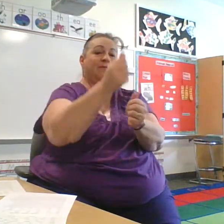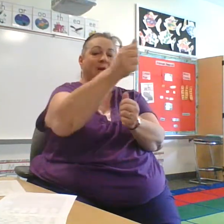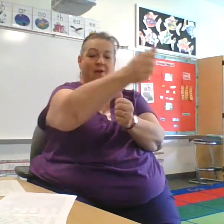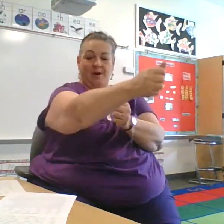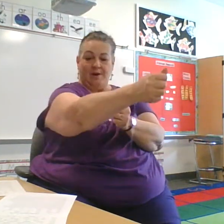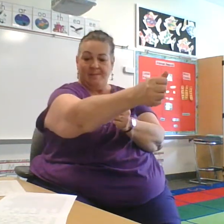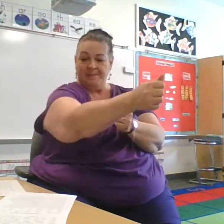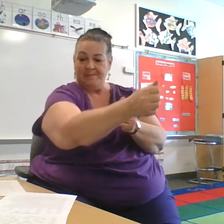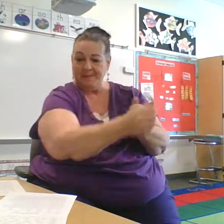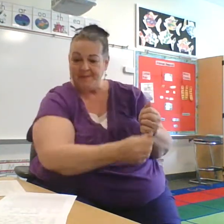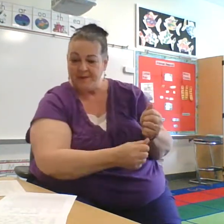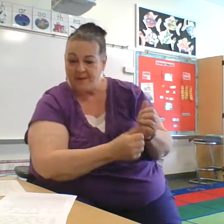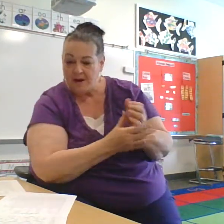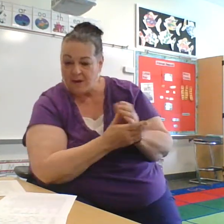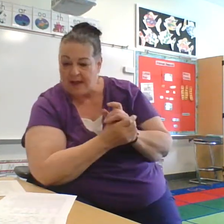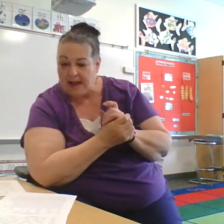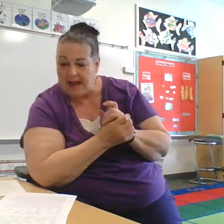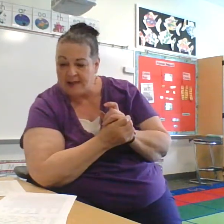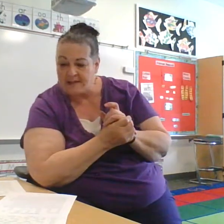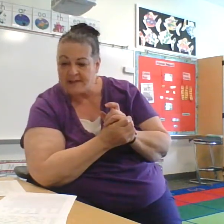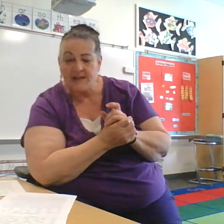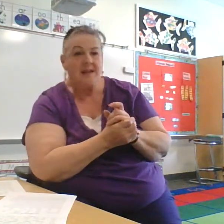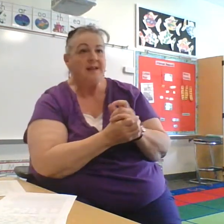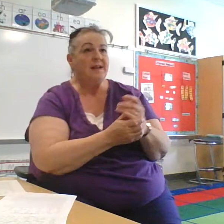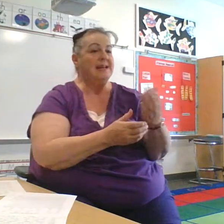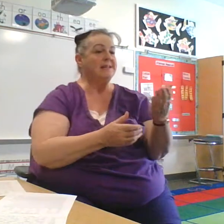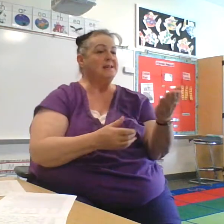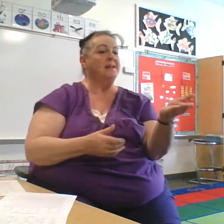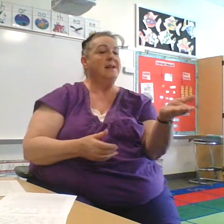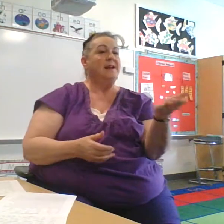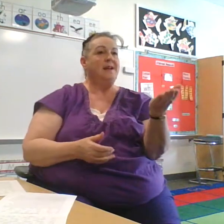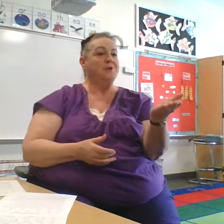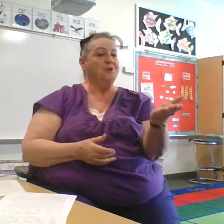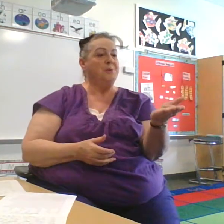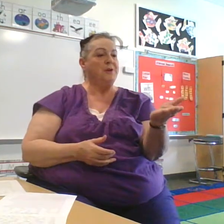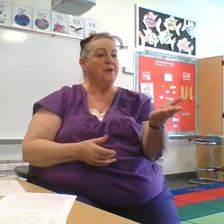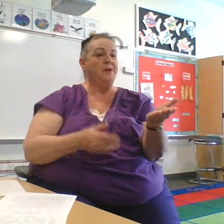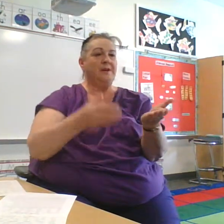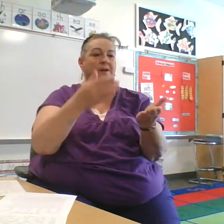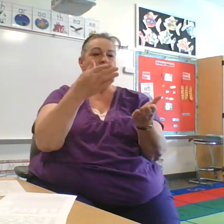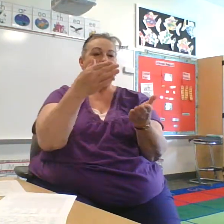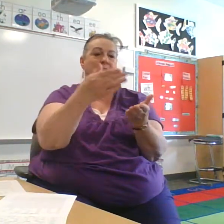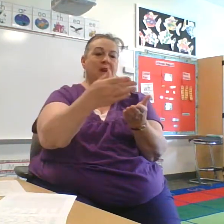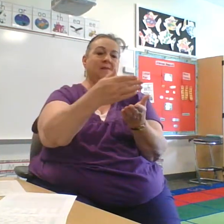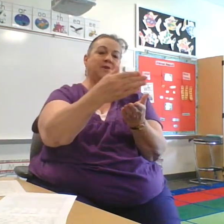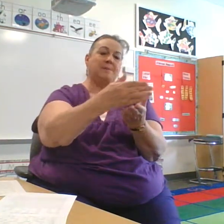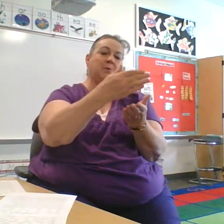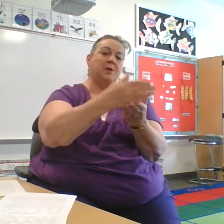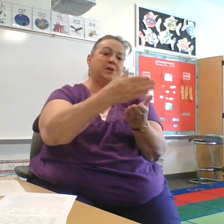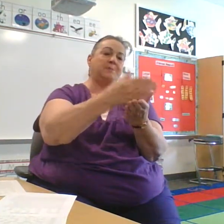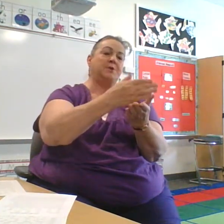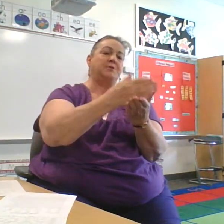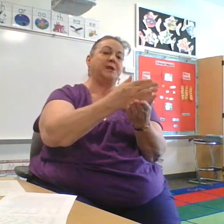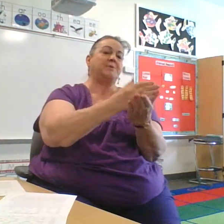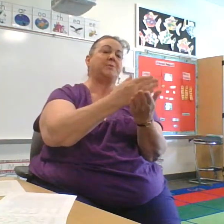Far. Okay. That's easy. And lesson. Here's your book. And you're going to have chapter 1, chapter 2, chapter 3, all